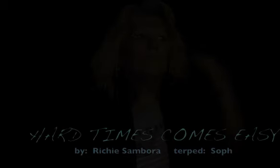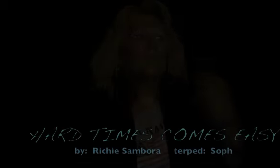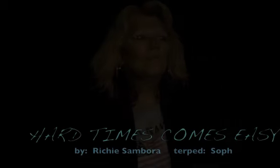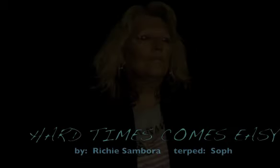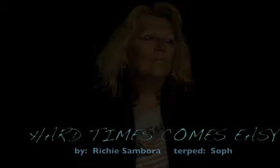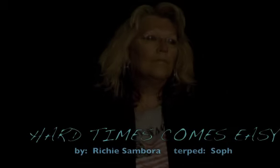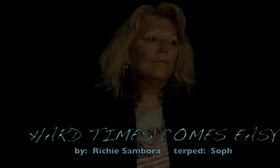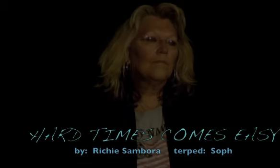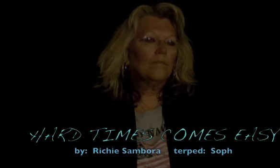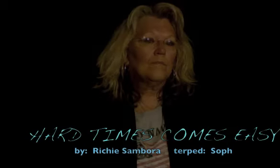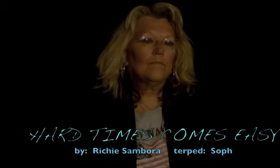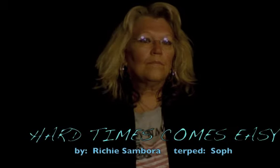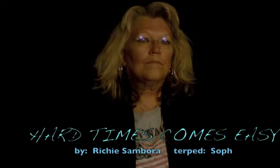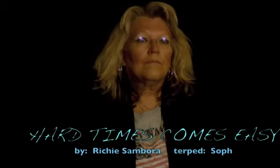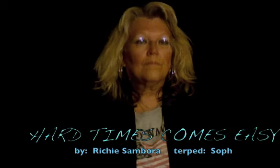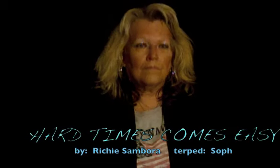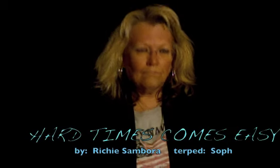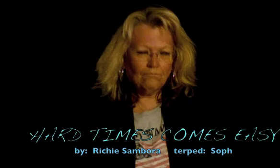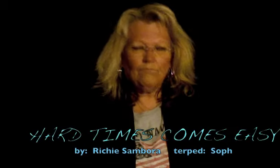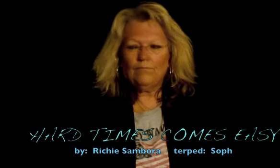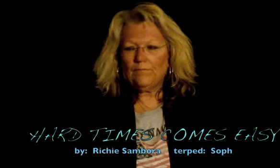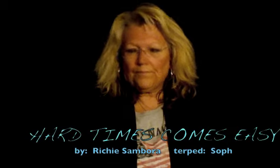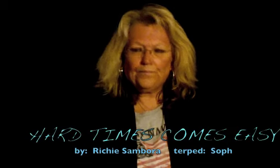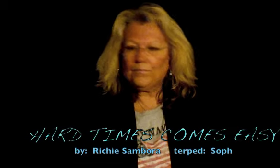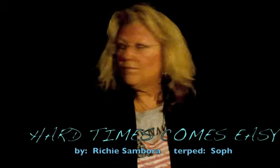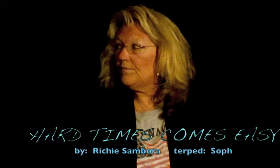Thank you.